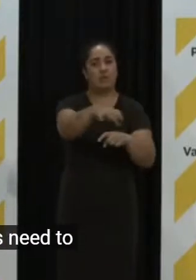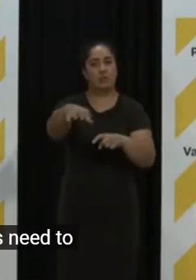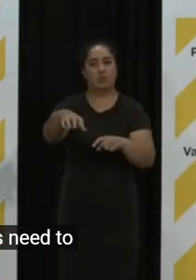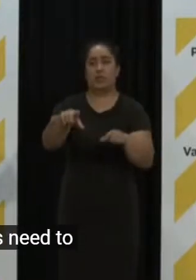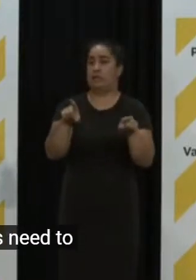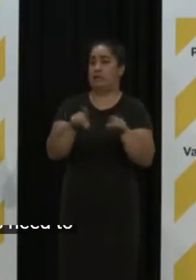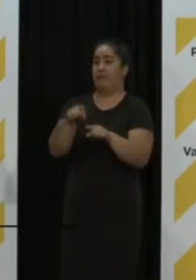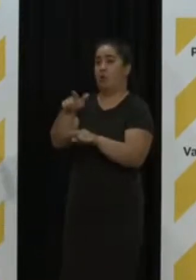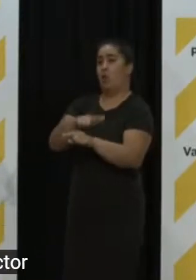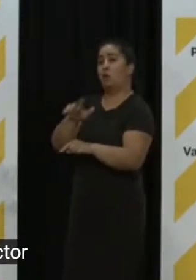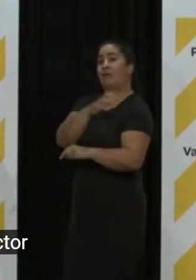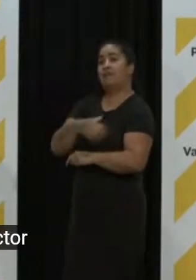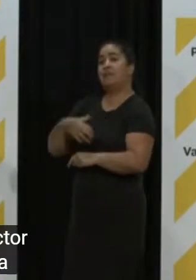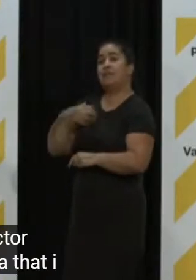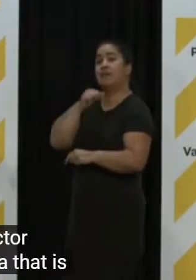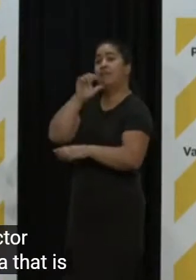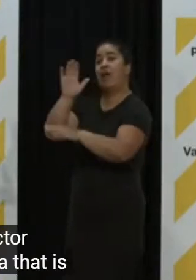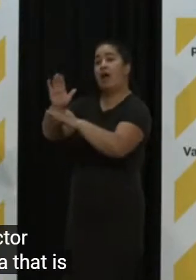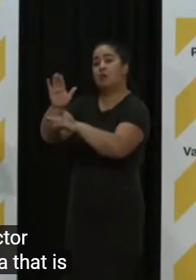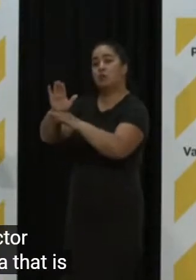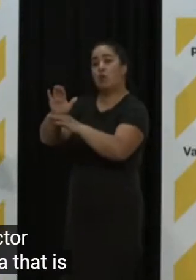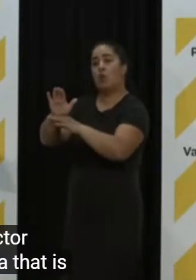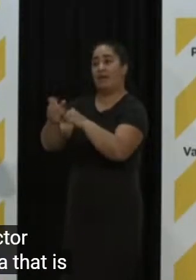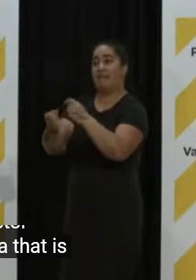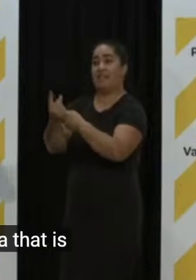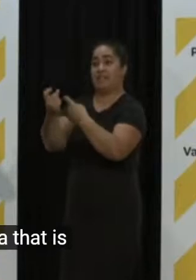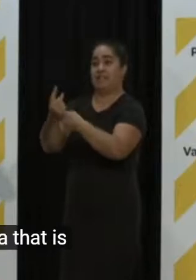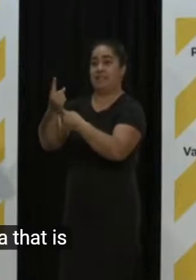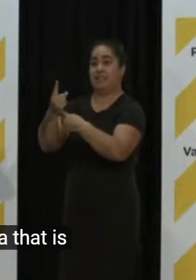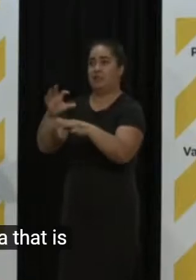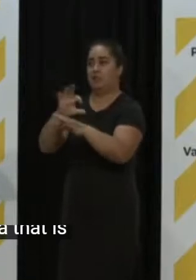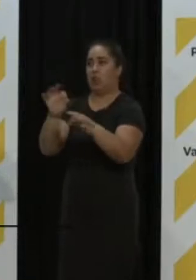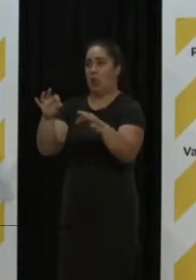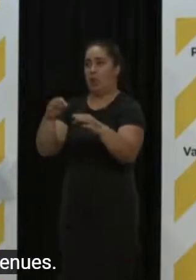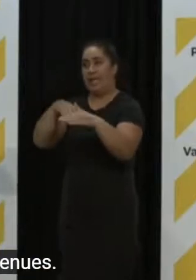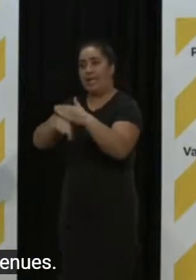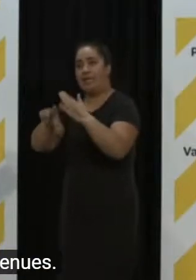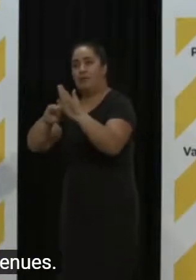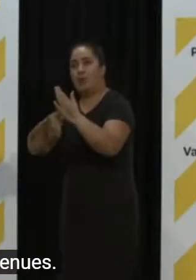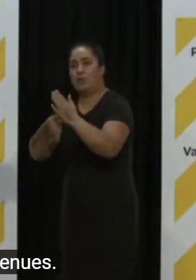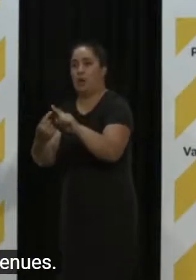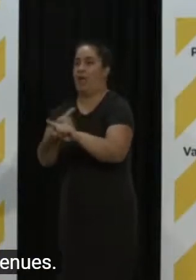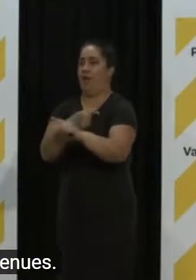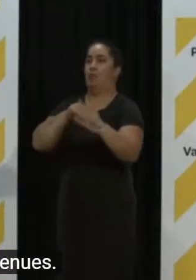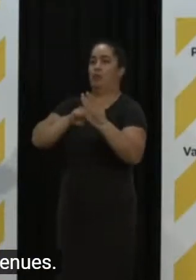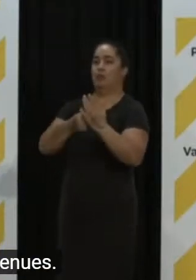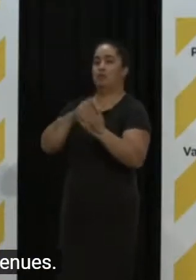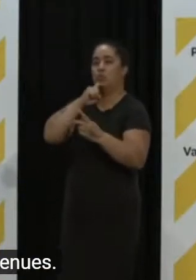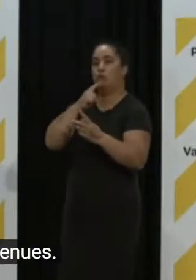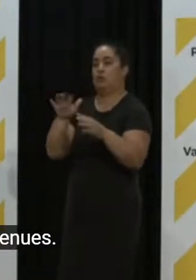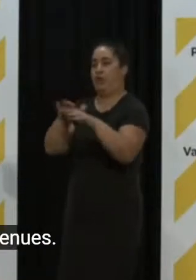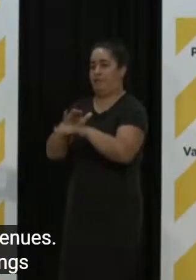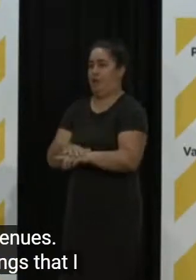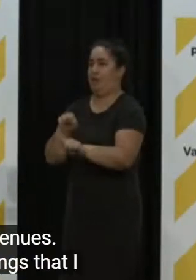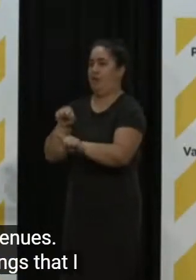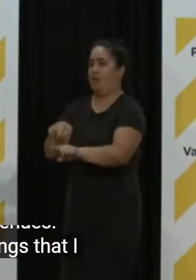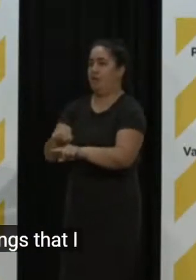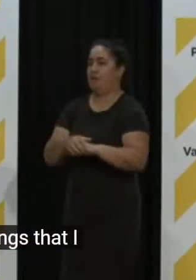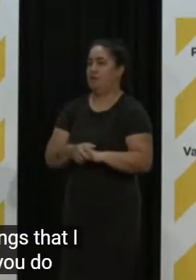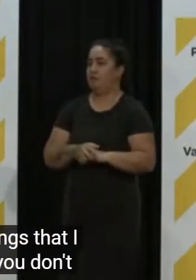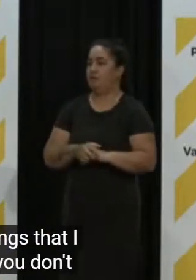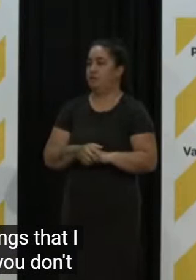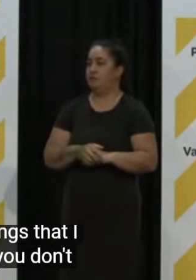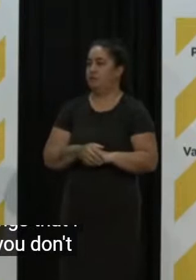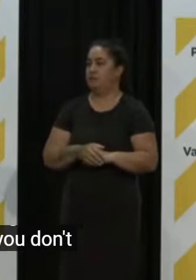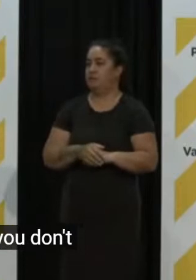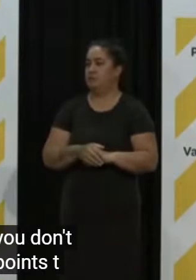where they have events that are outdoor and where you don't have entry and exit points to check certificates. Yep. New Zealand doesn't publish at this